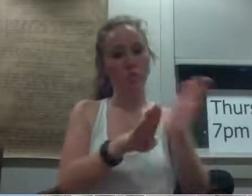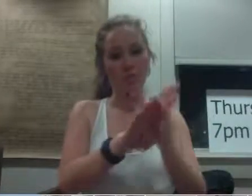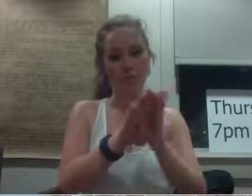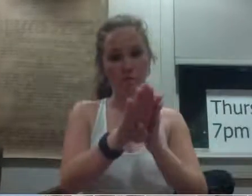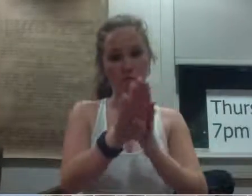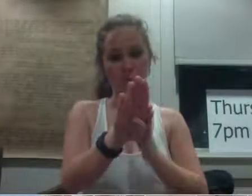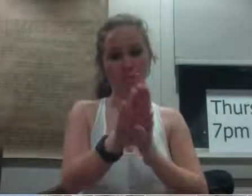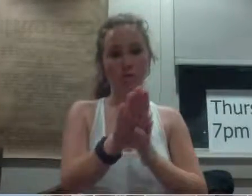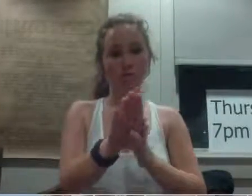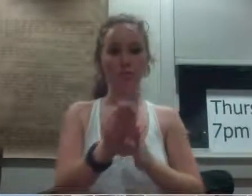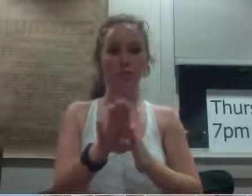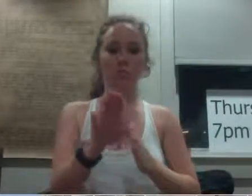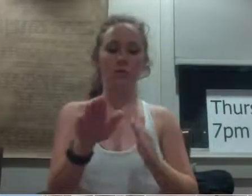That music began to develop,